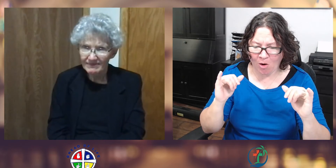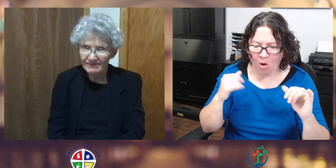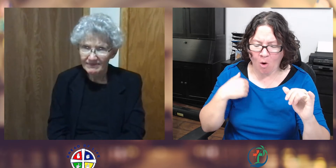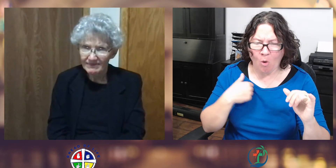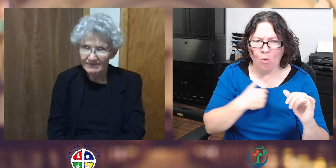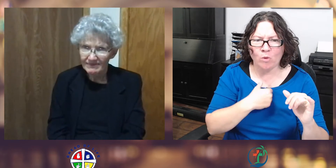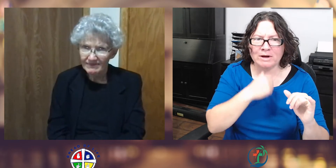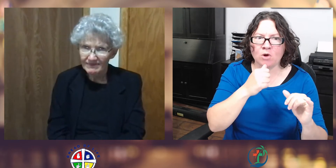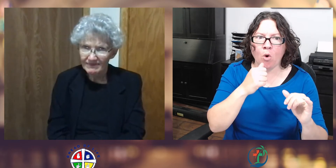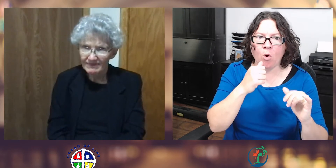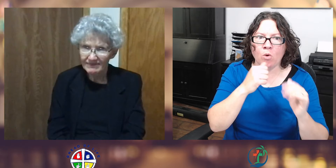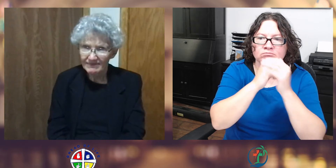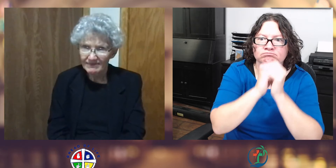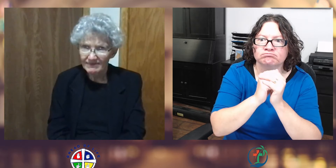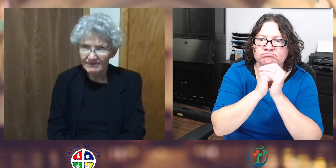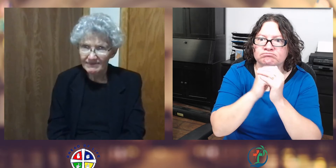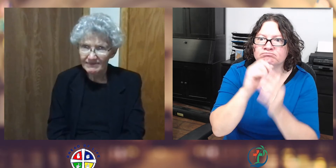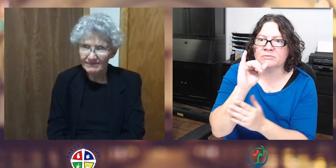ask.